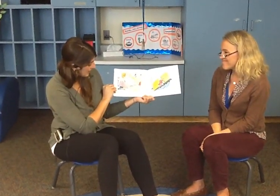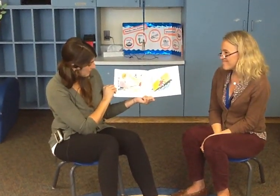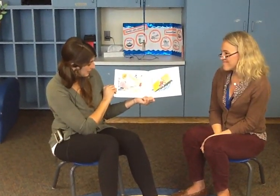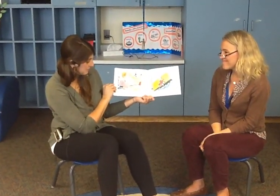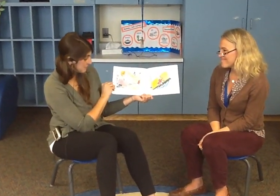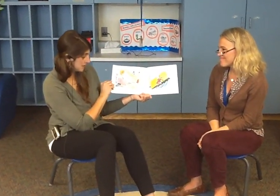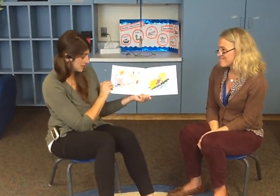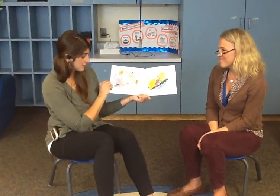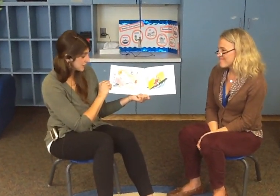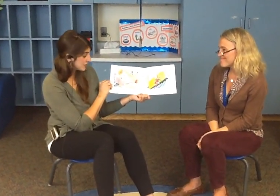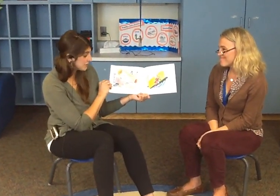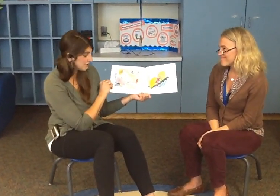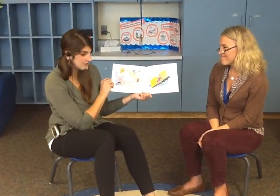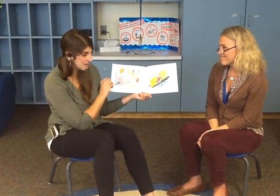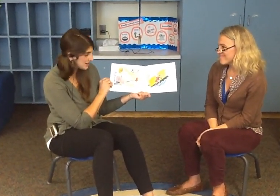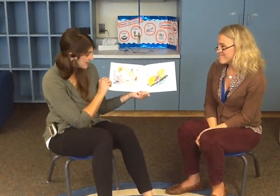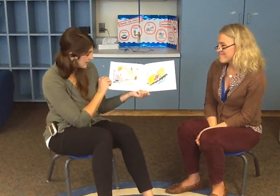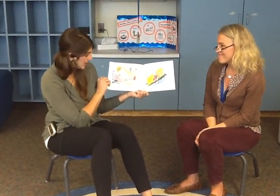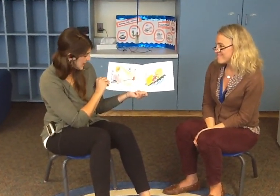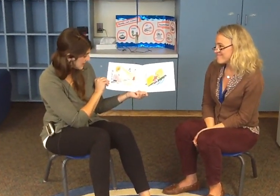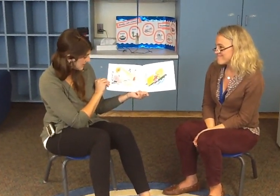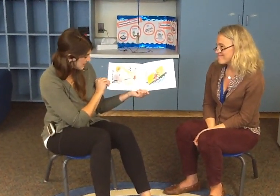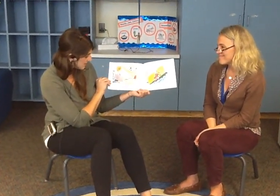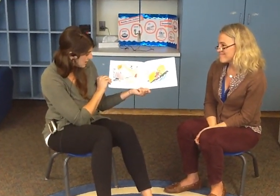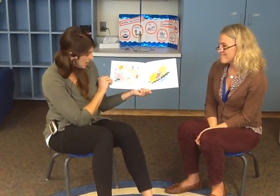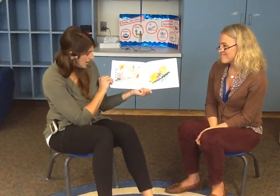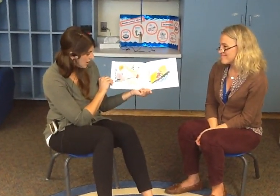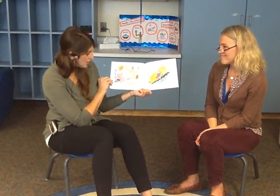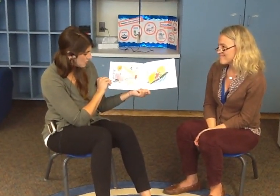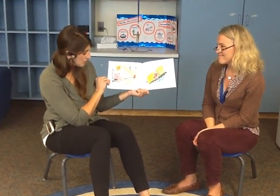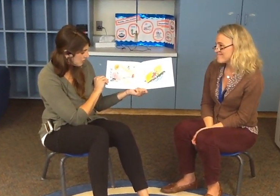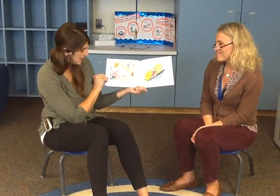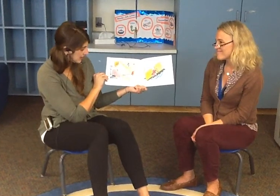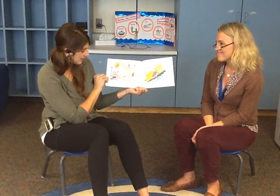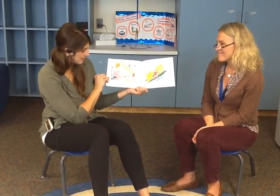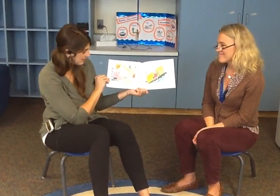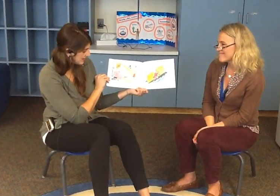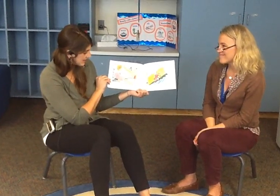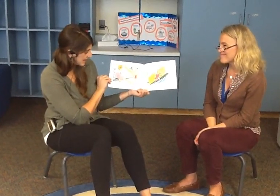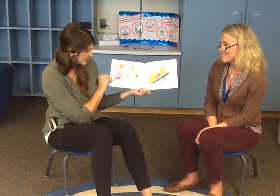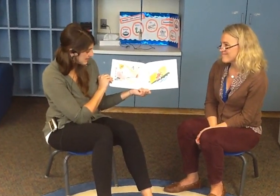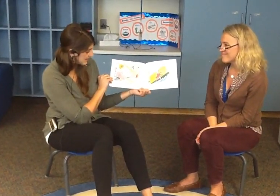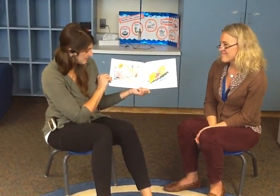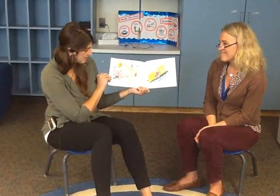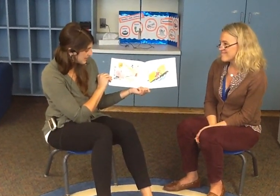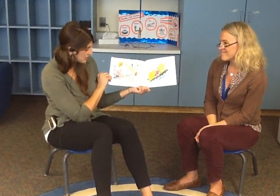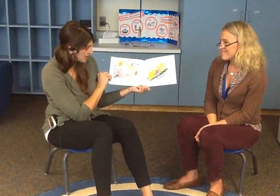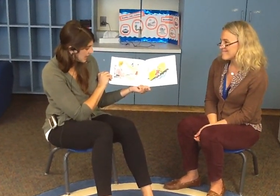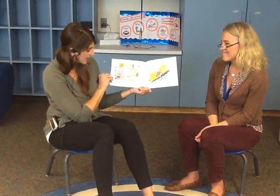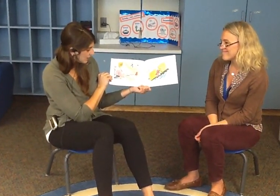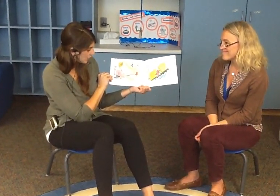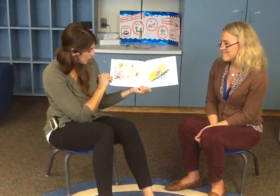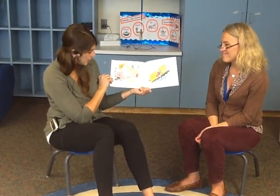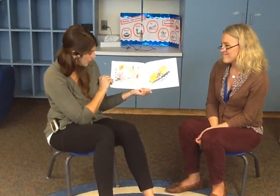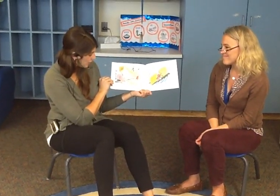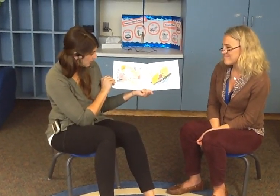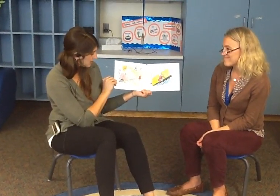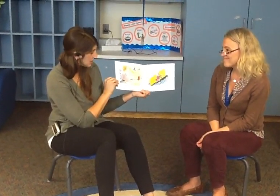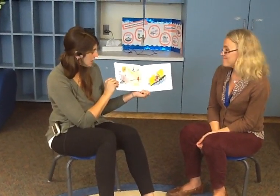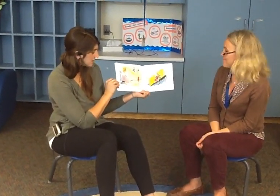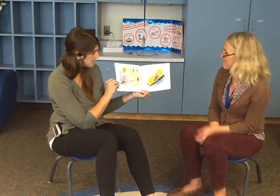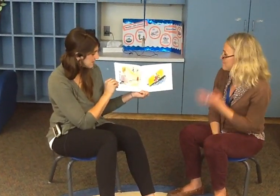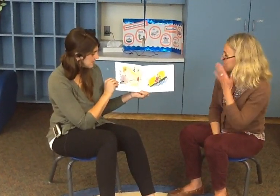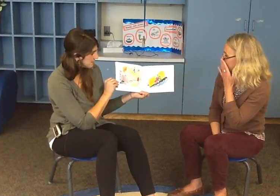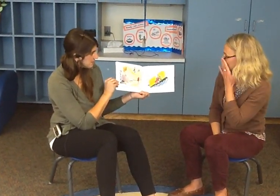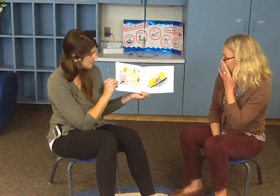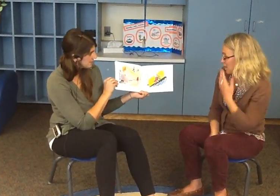Shall I put him in a box for you? The sales lady asked. Oh, no, thank you, Lisa answered, and she carried corduroy home